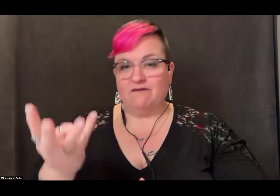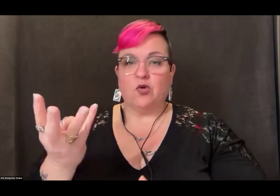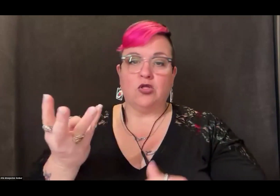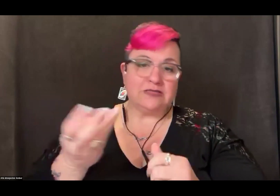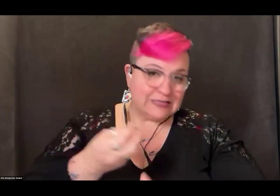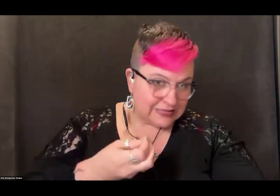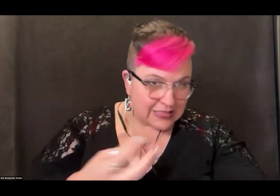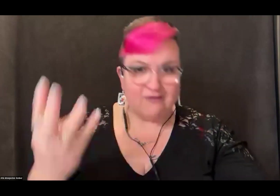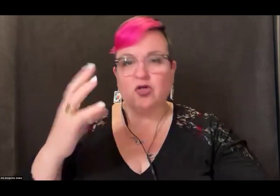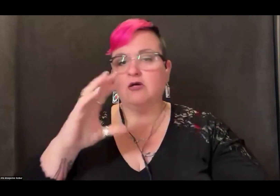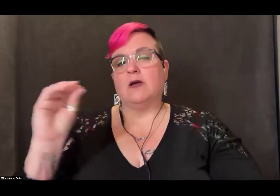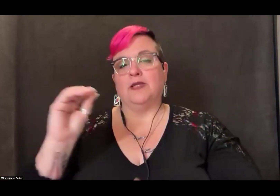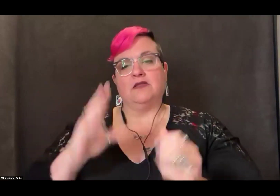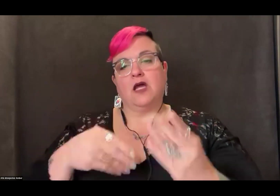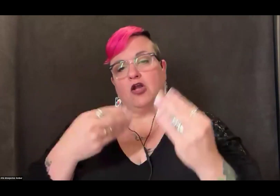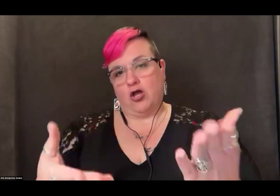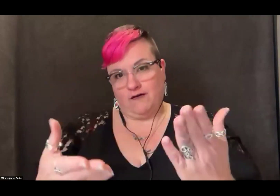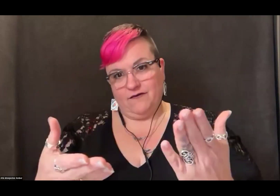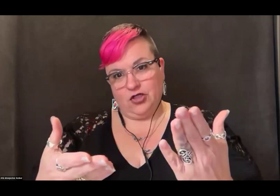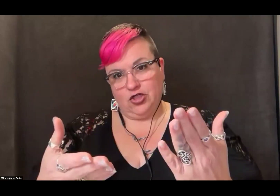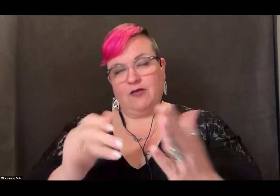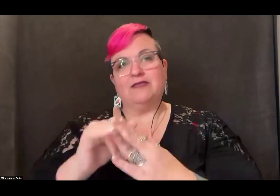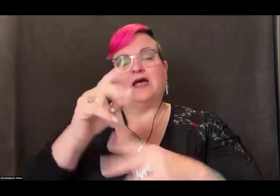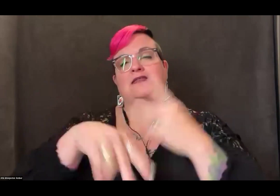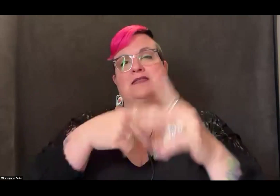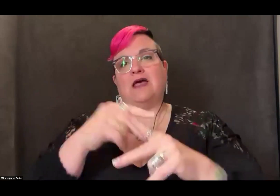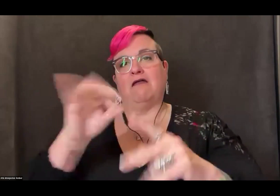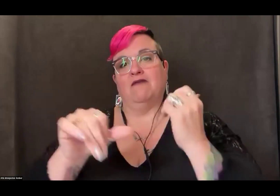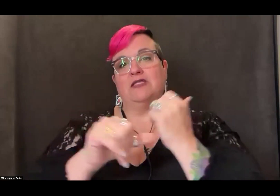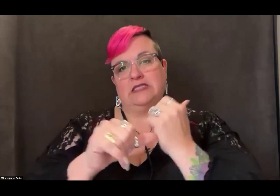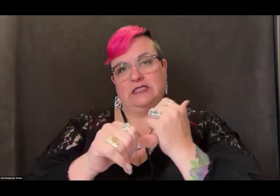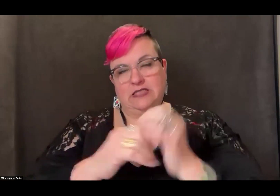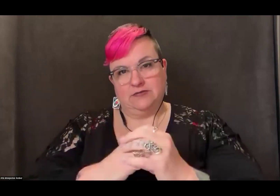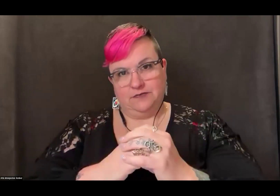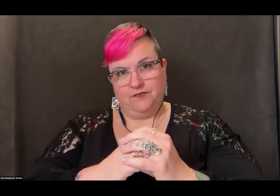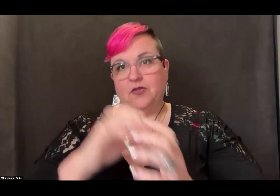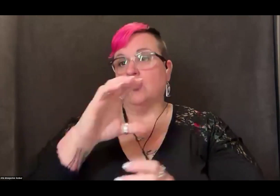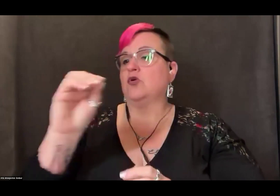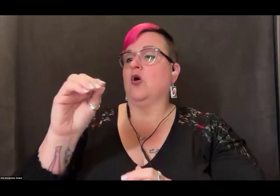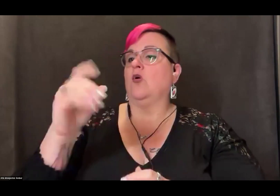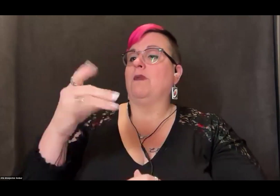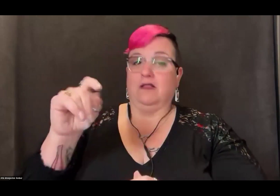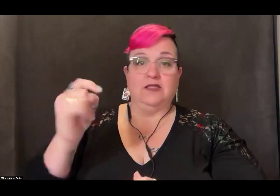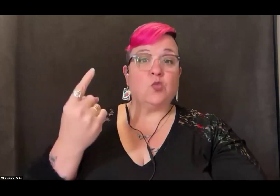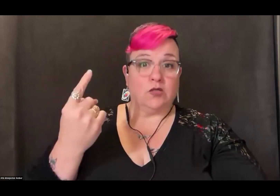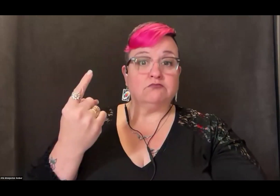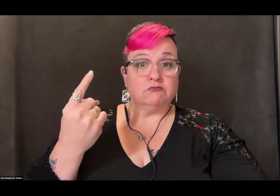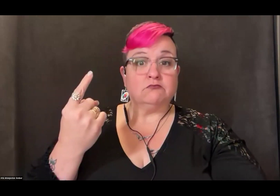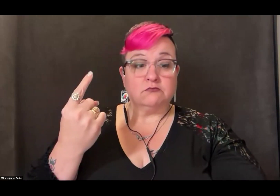several companies that offer that style of assistant. Copilot being one.